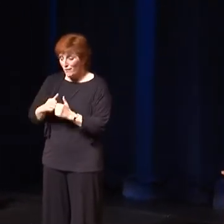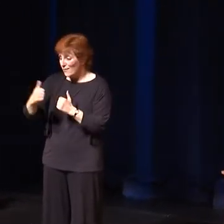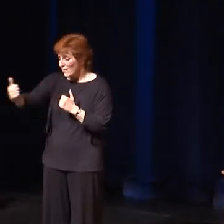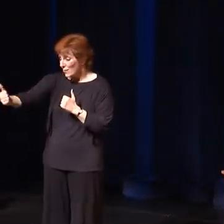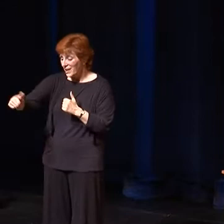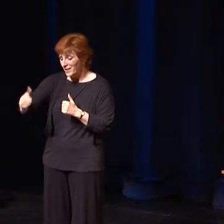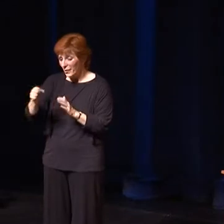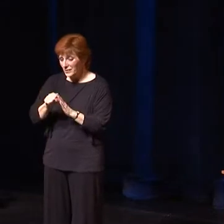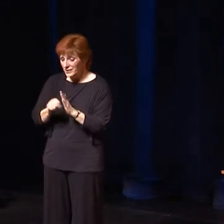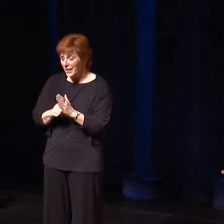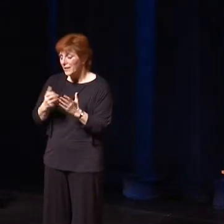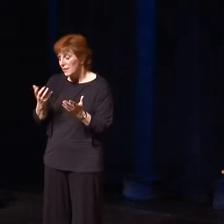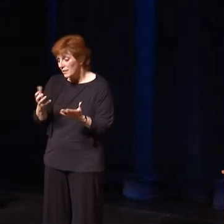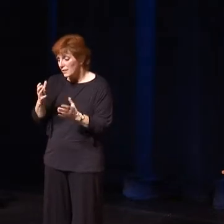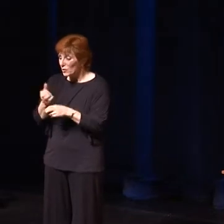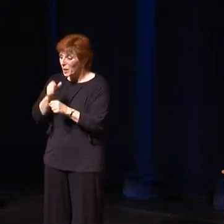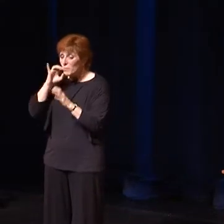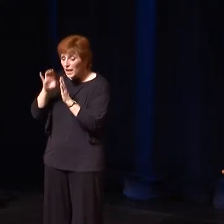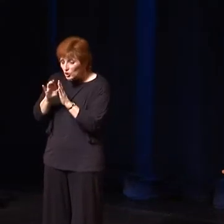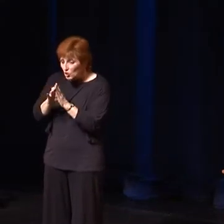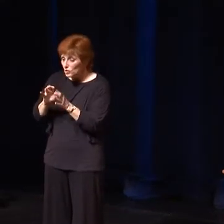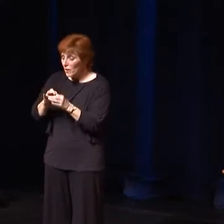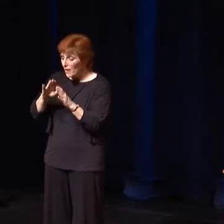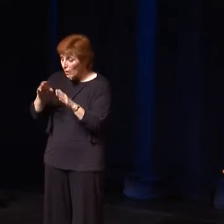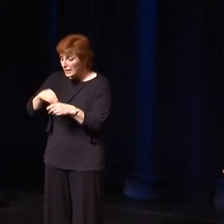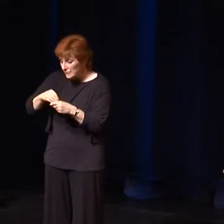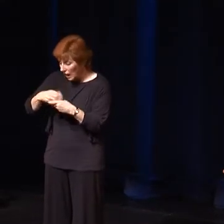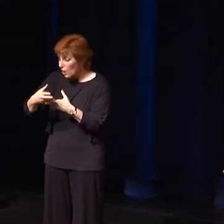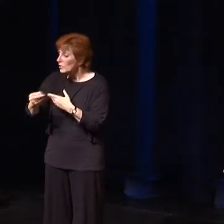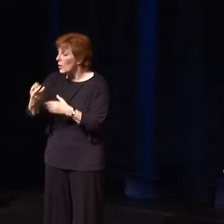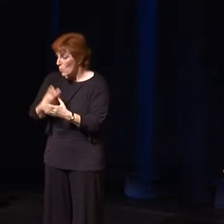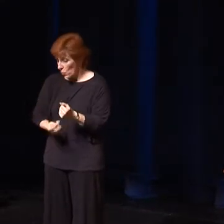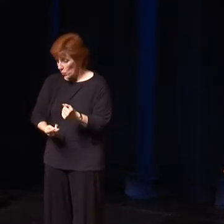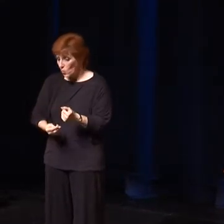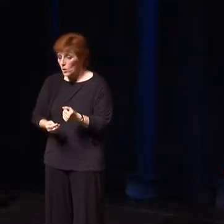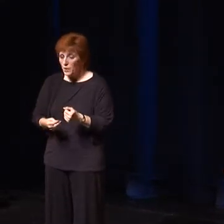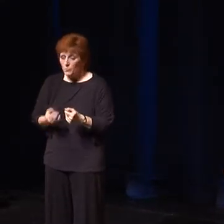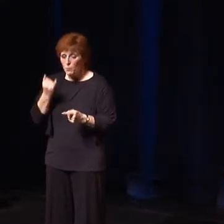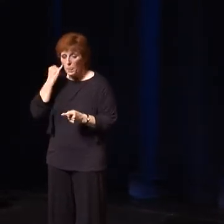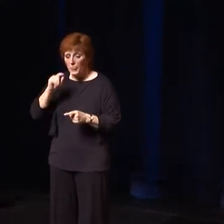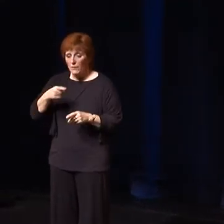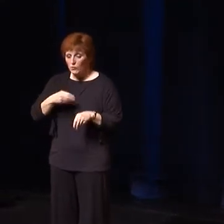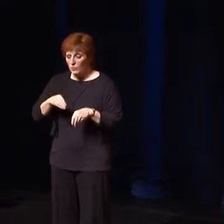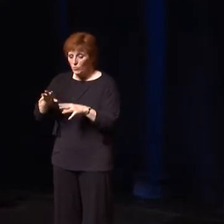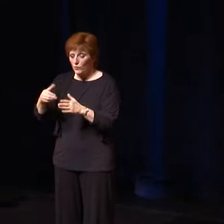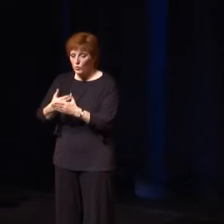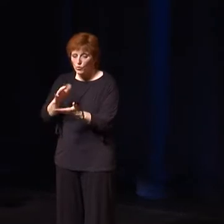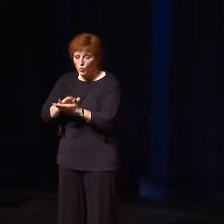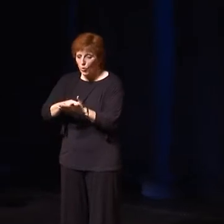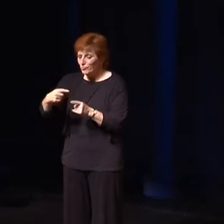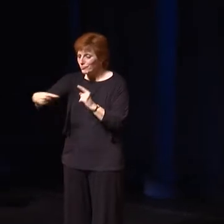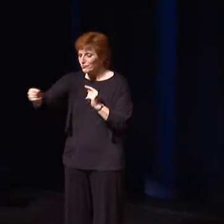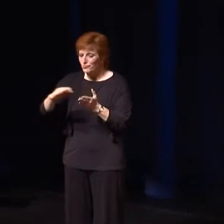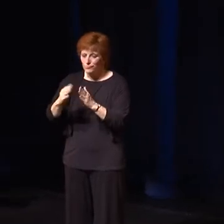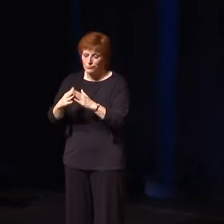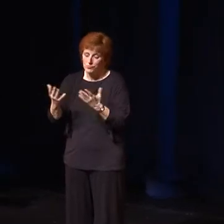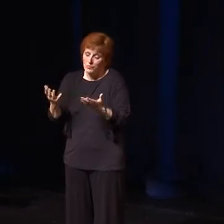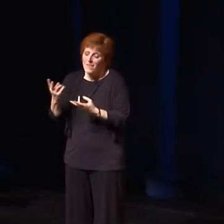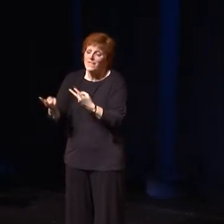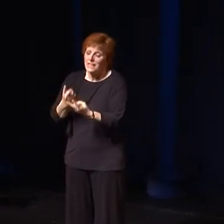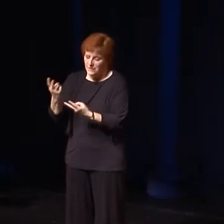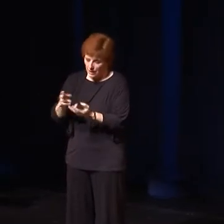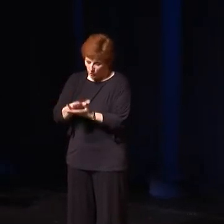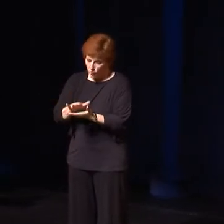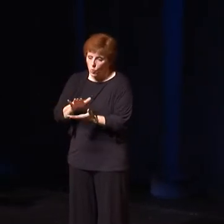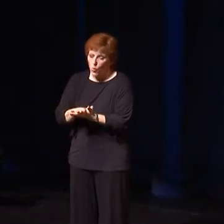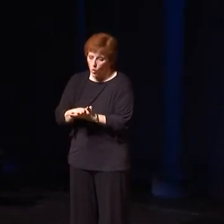in another state, if you could get some pictures of the house, both inside and out. Now, if you were just moving to a new school across town, then I'd want to visit the